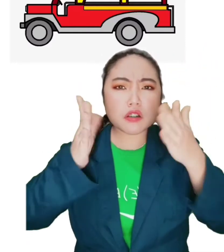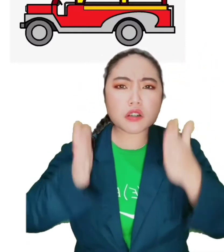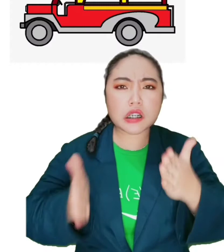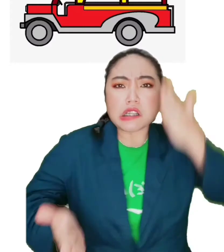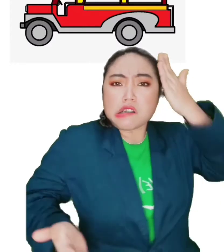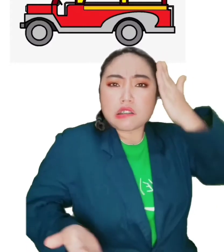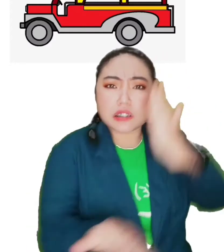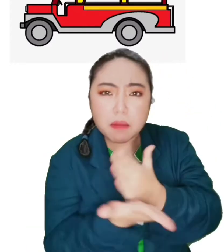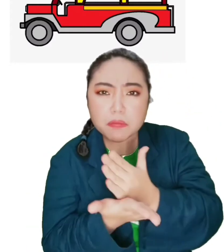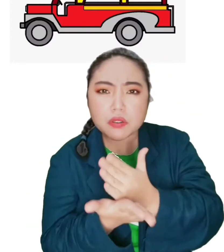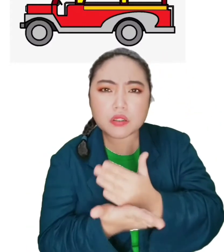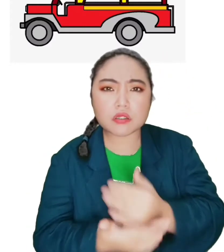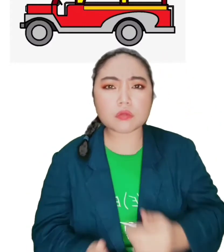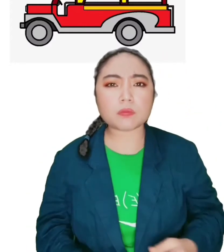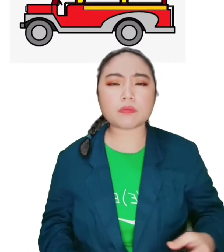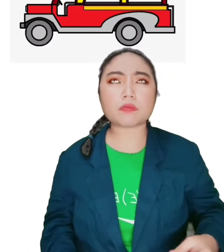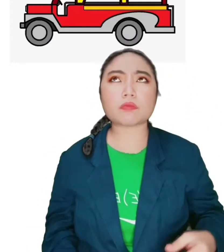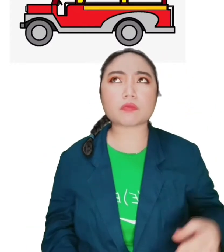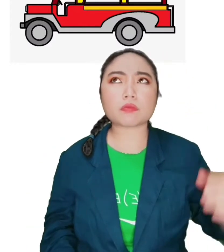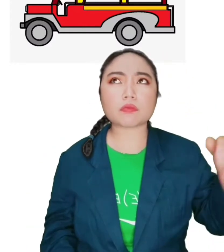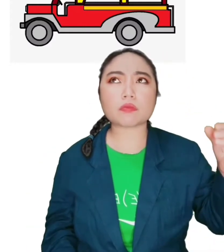And if a driver suddenly stops,